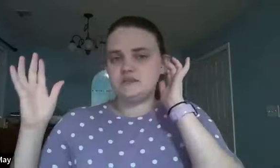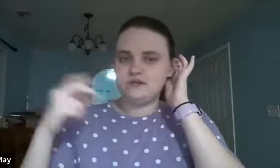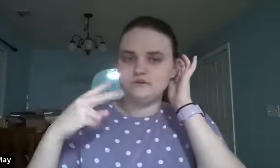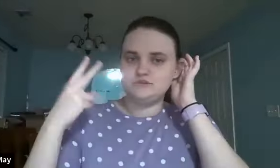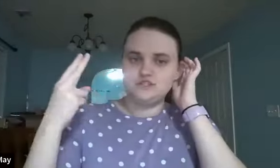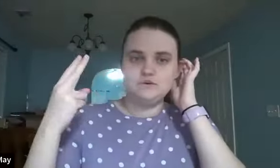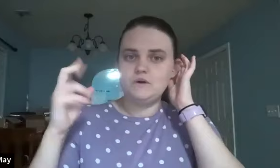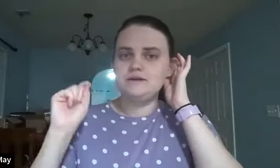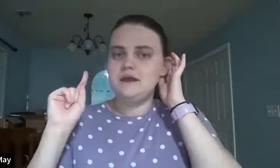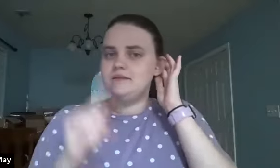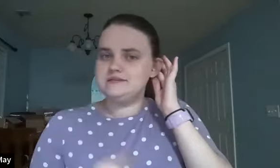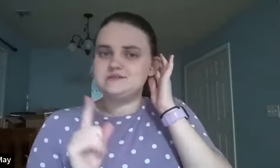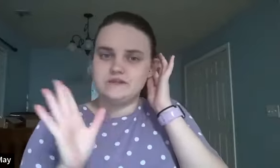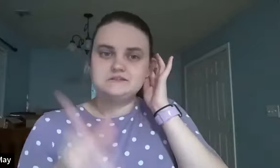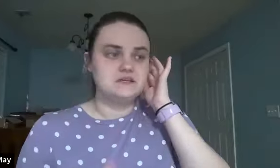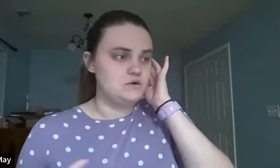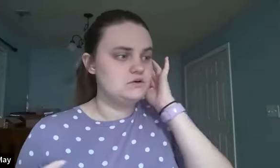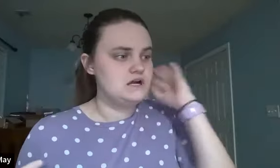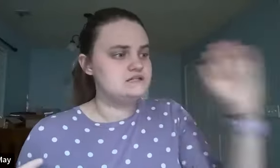we can always put 2 in one. This is one that's going to take the whole class.